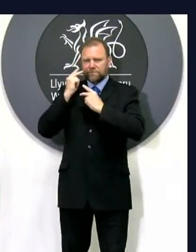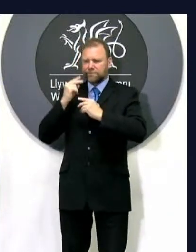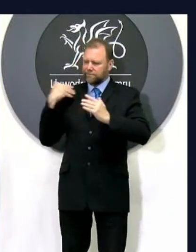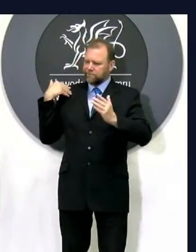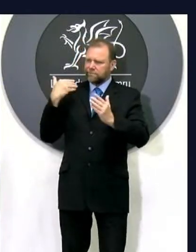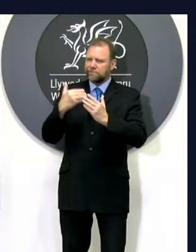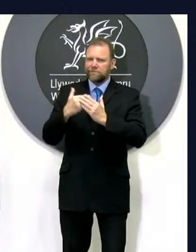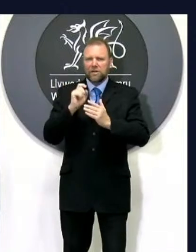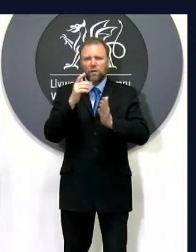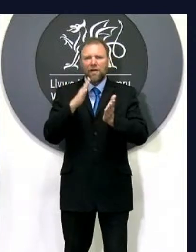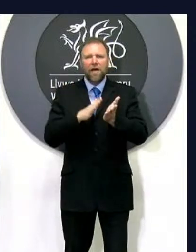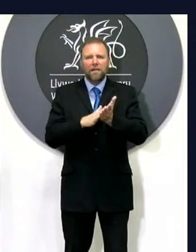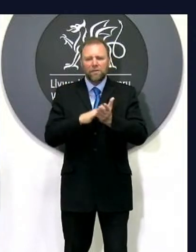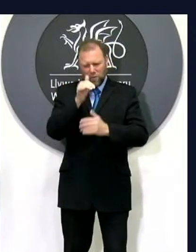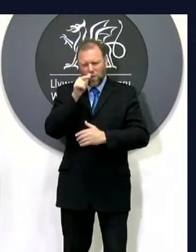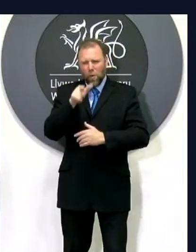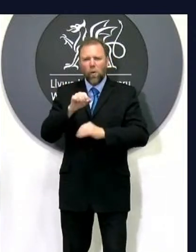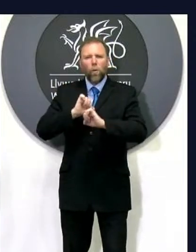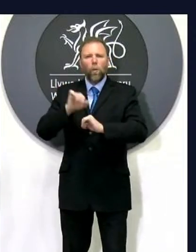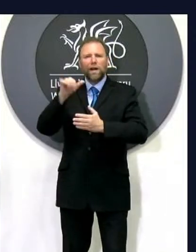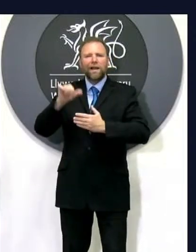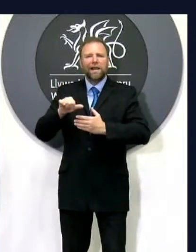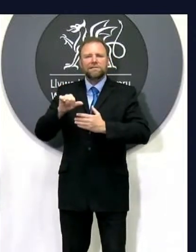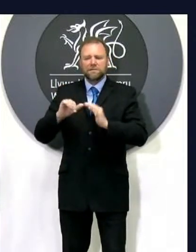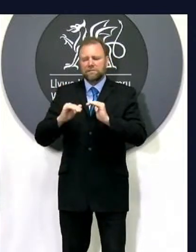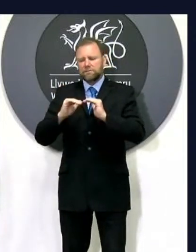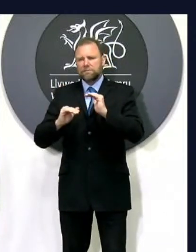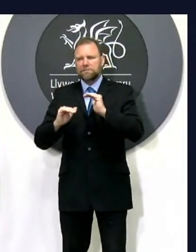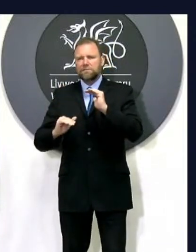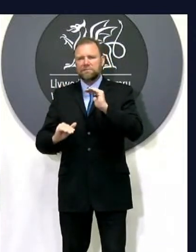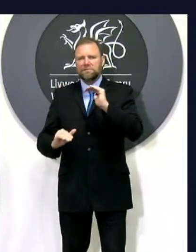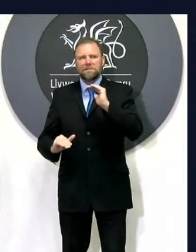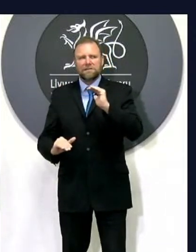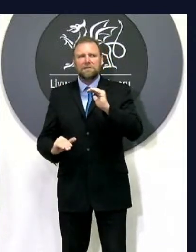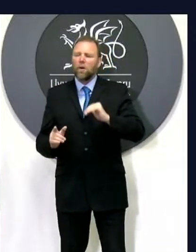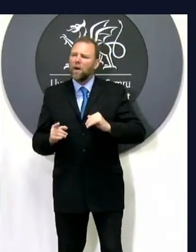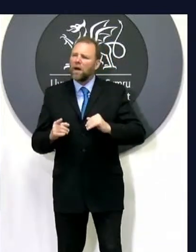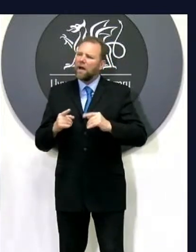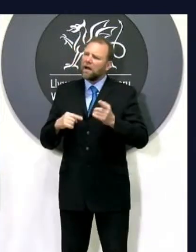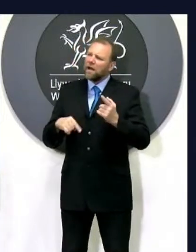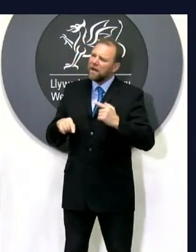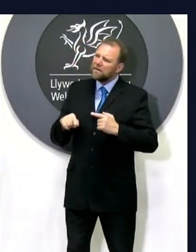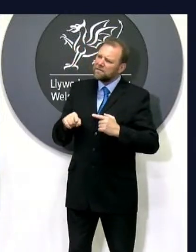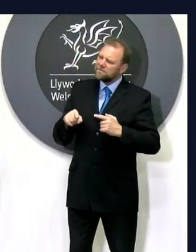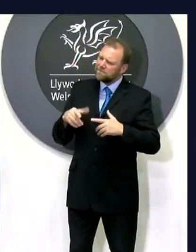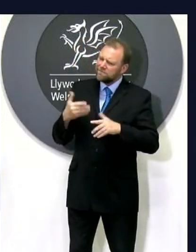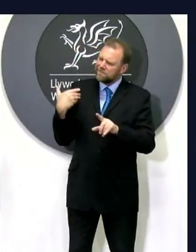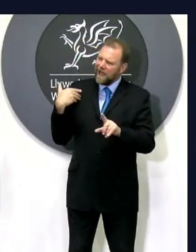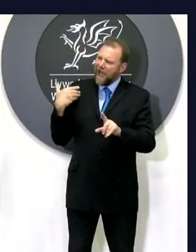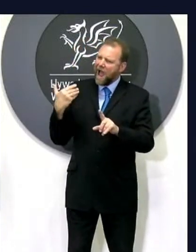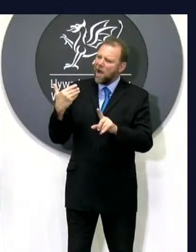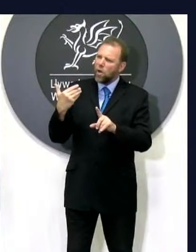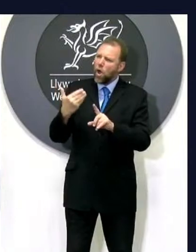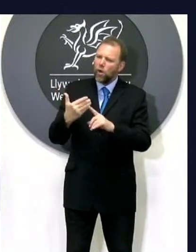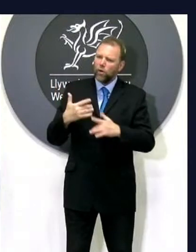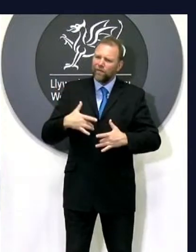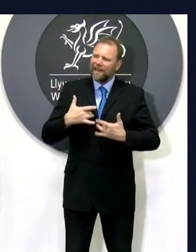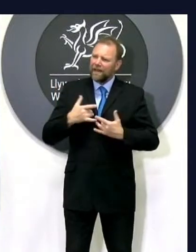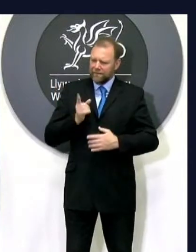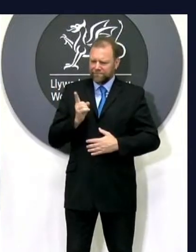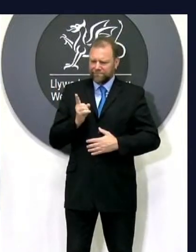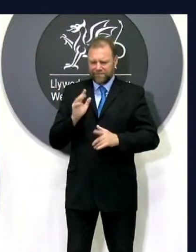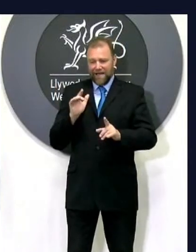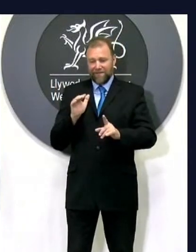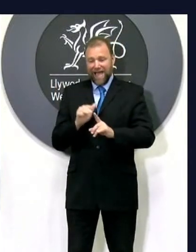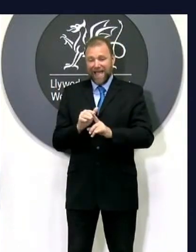line, as we begin to unlock more parts of the country, how long do you feel that the impacts of coronavirus will